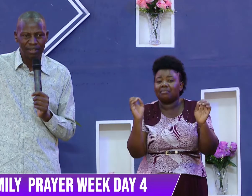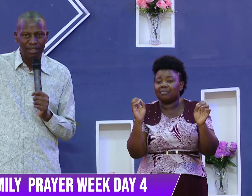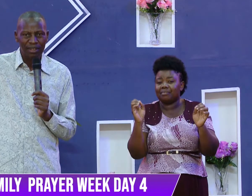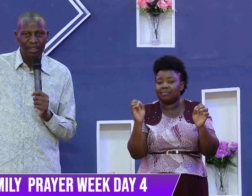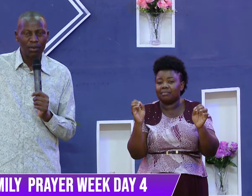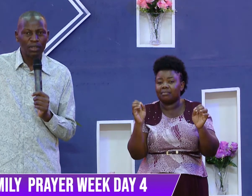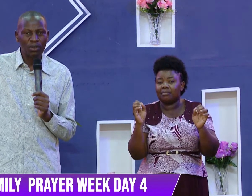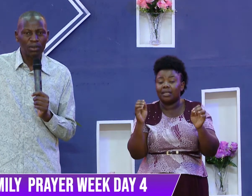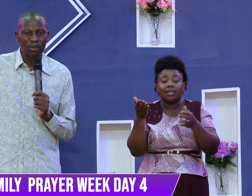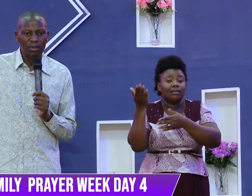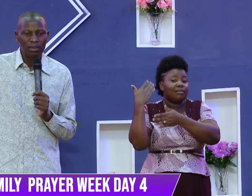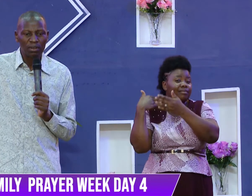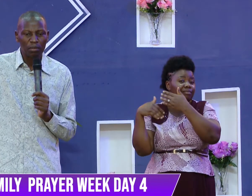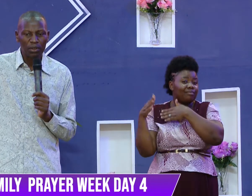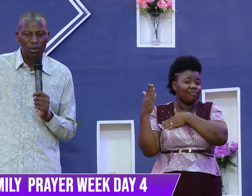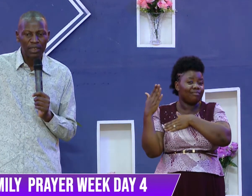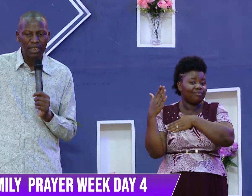by